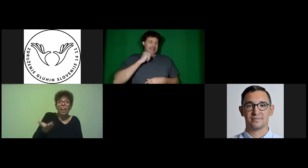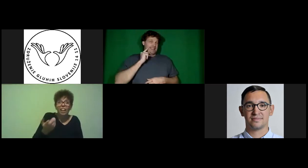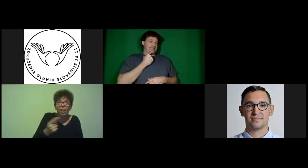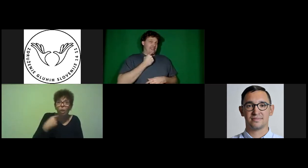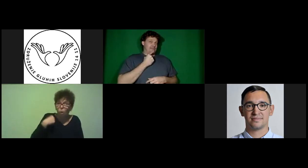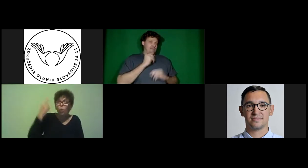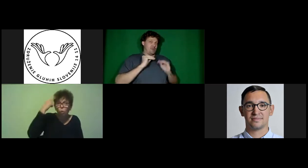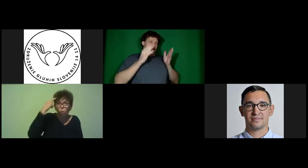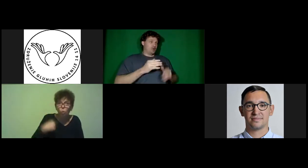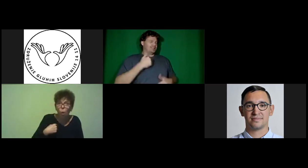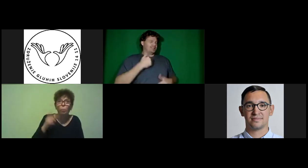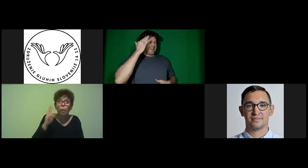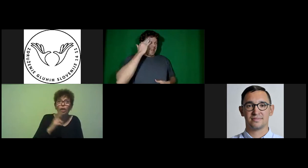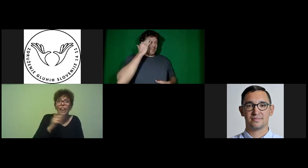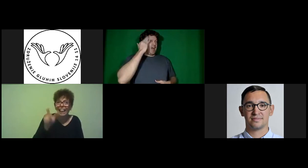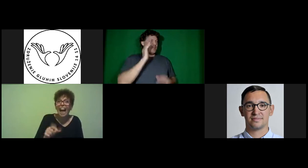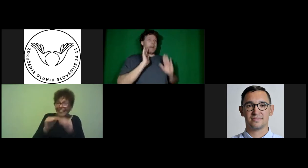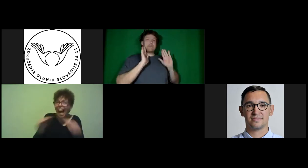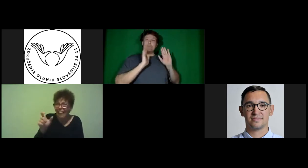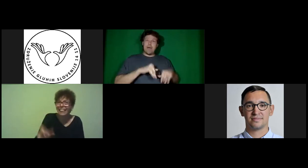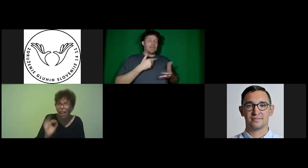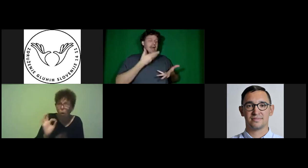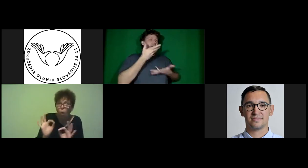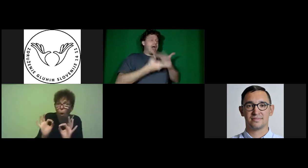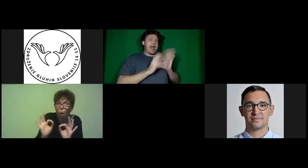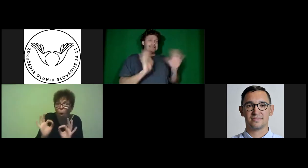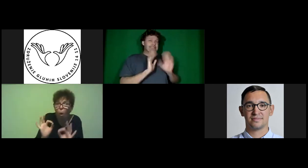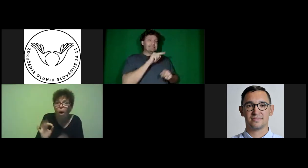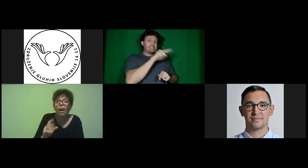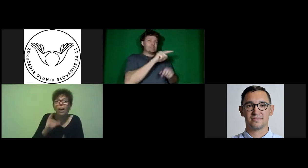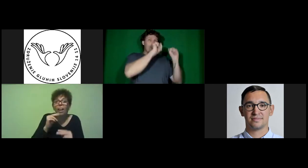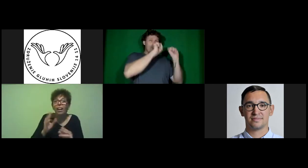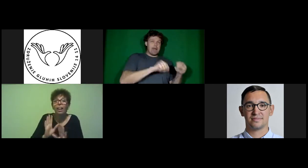asked, yeah, but how will Miha communicate?